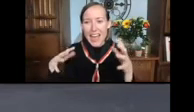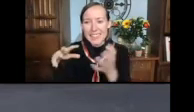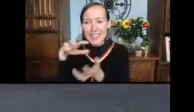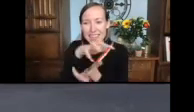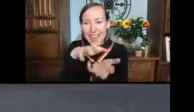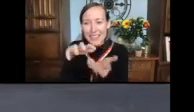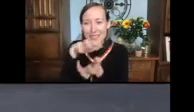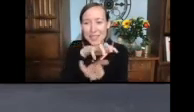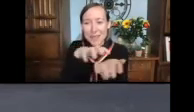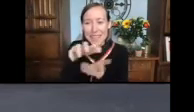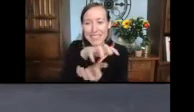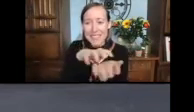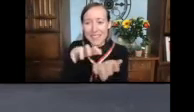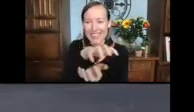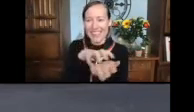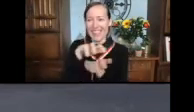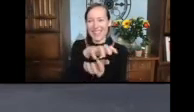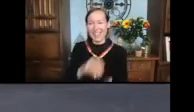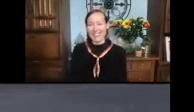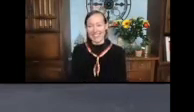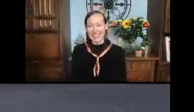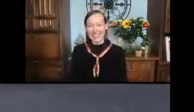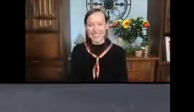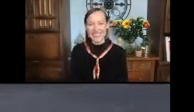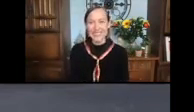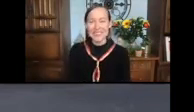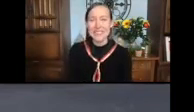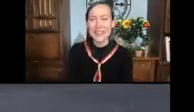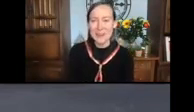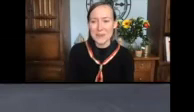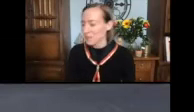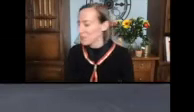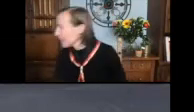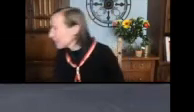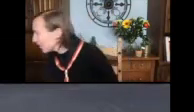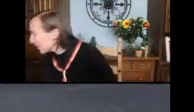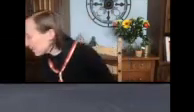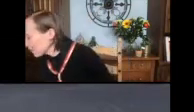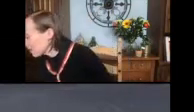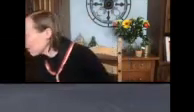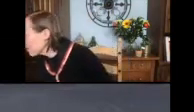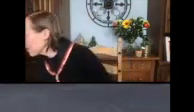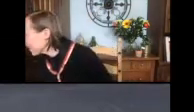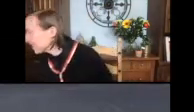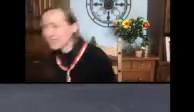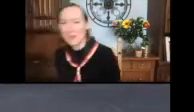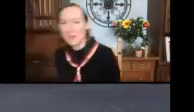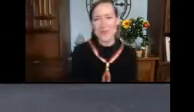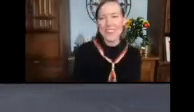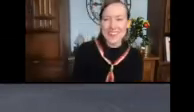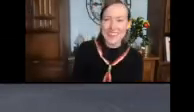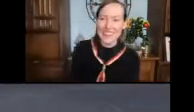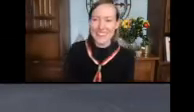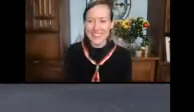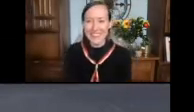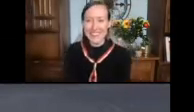Thanks to you, Summer, we have homework. Summer has just given all of us homework, you know,